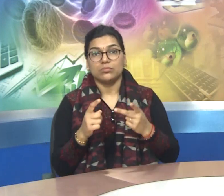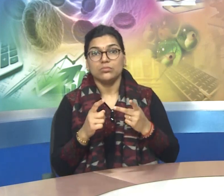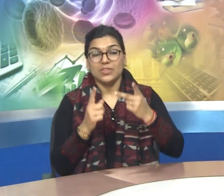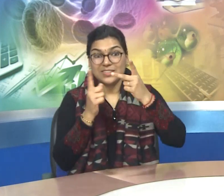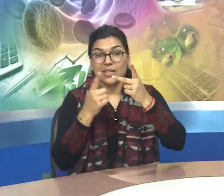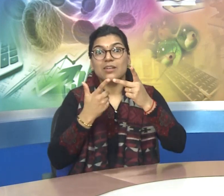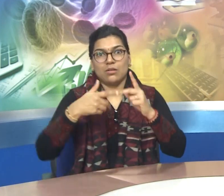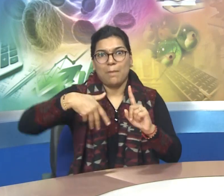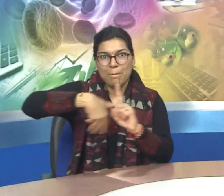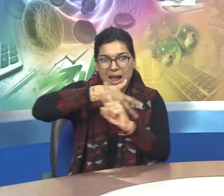And the second